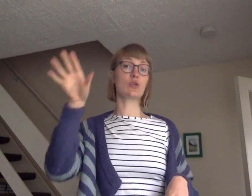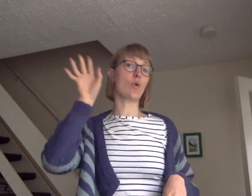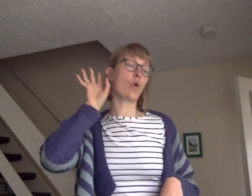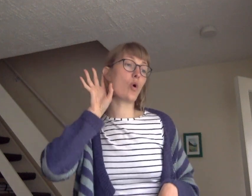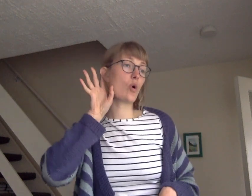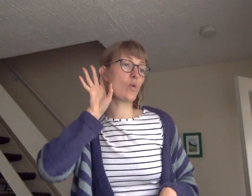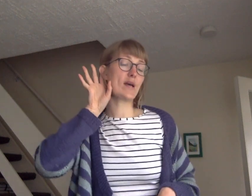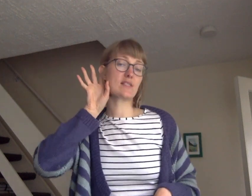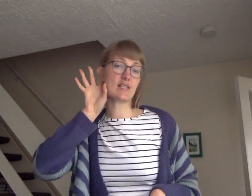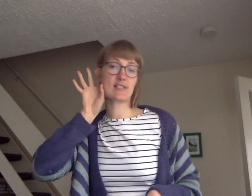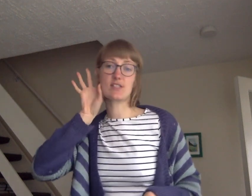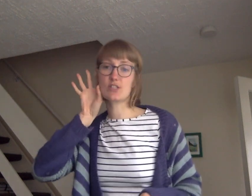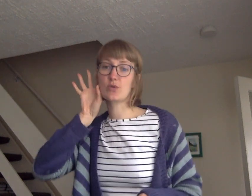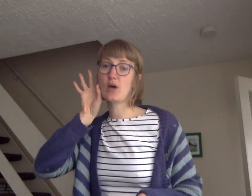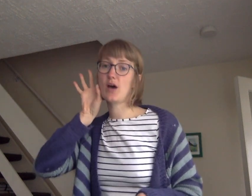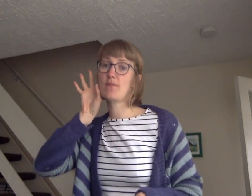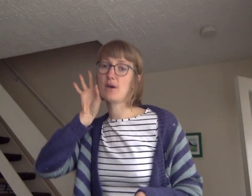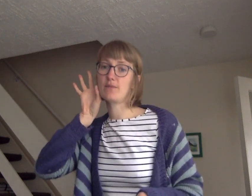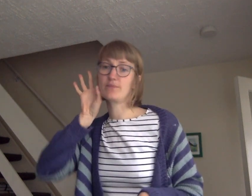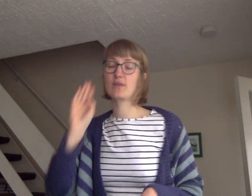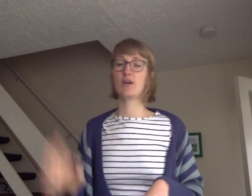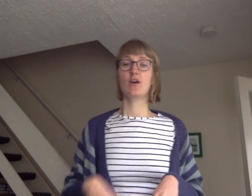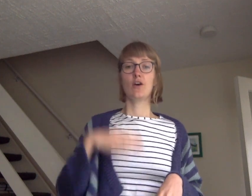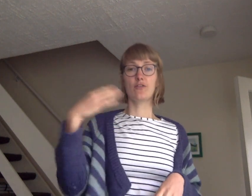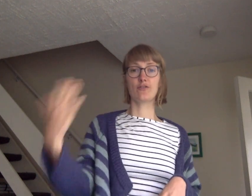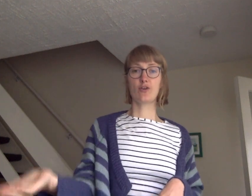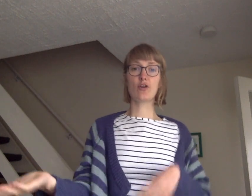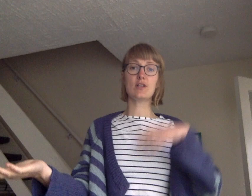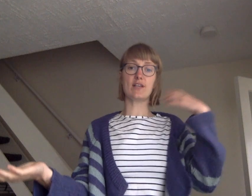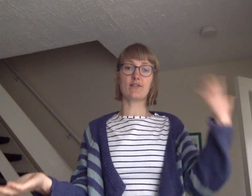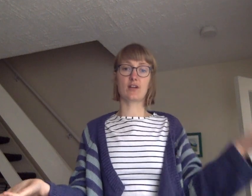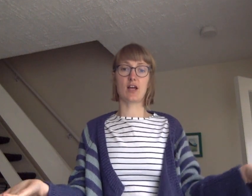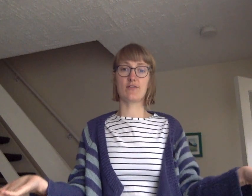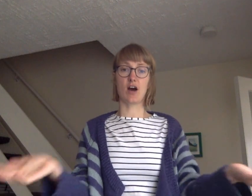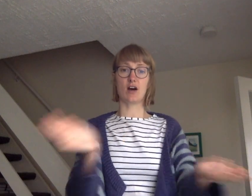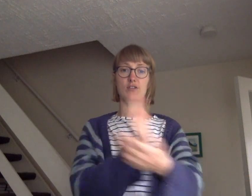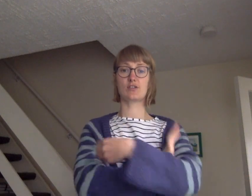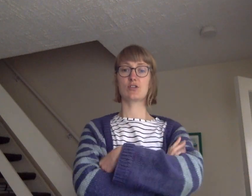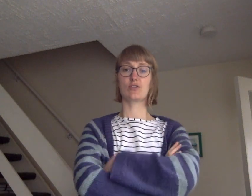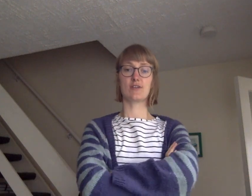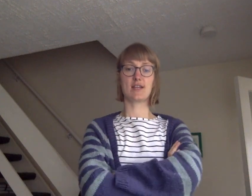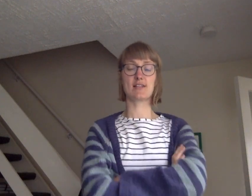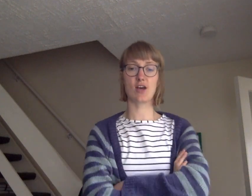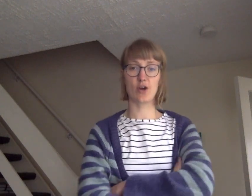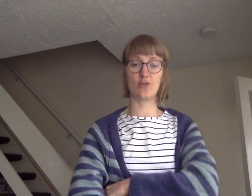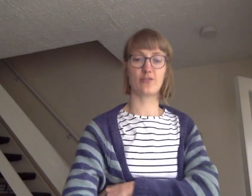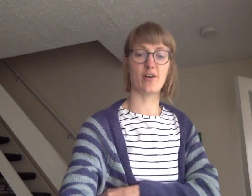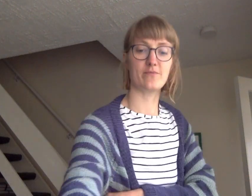to always listen to her mum. 4-leaf clover, our story is over.